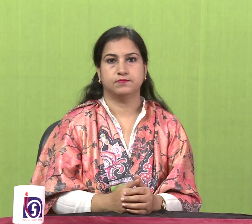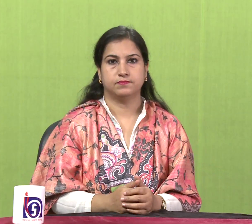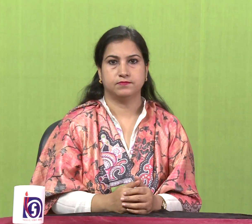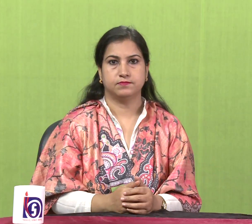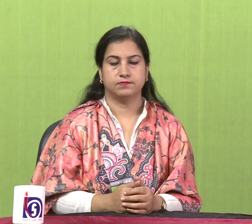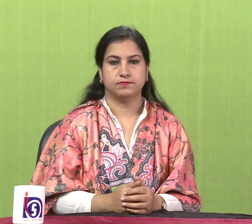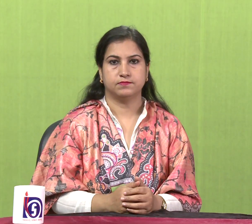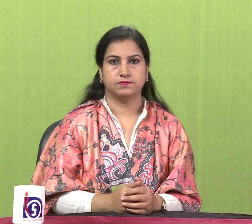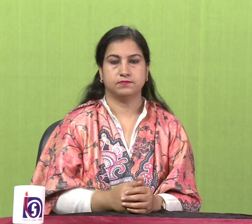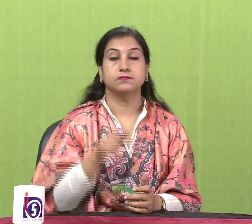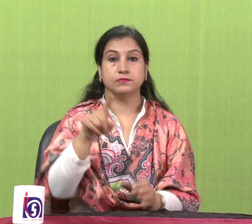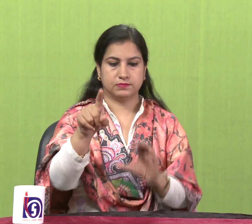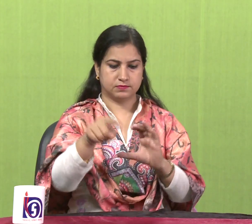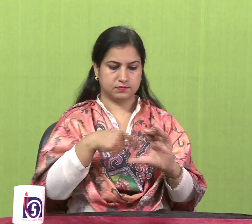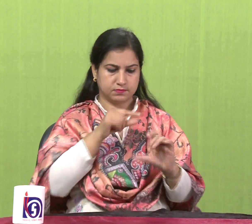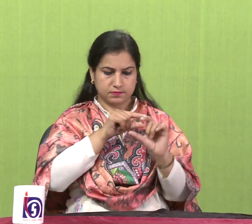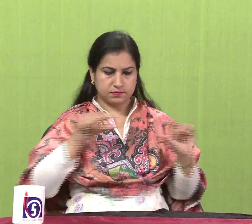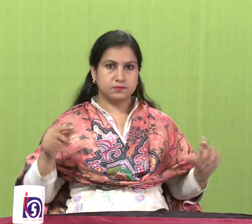you may send your queries